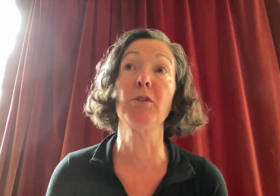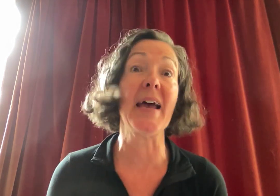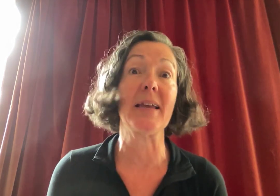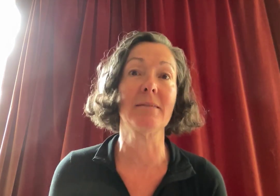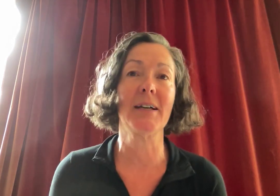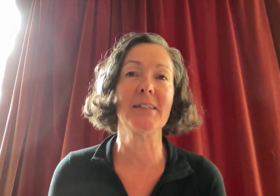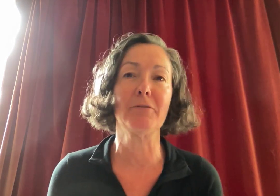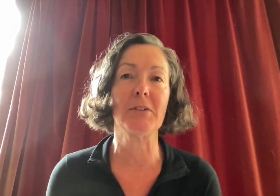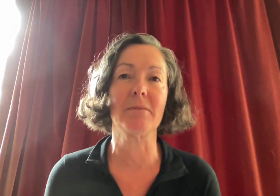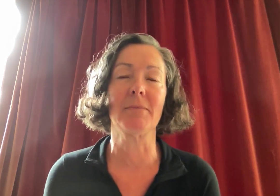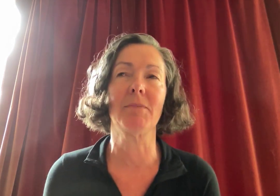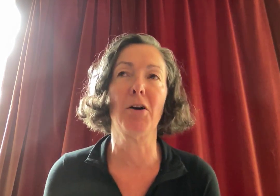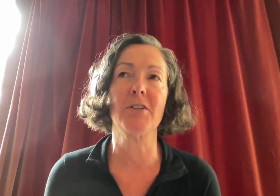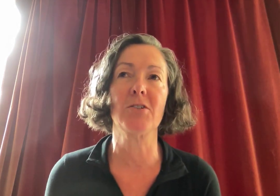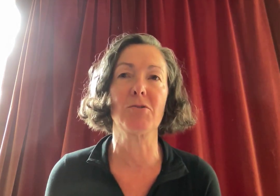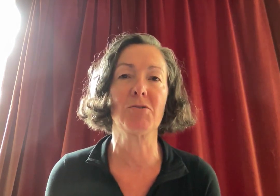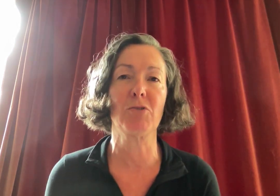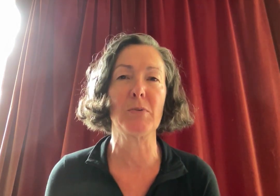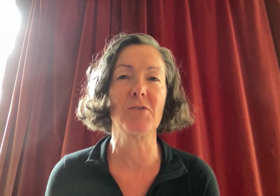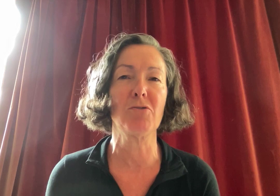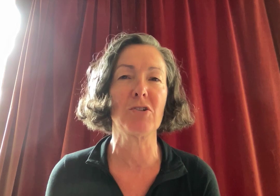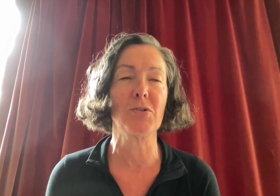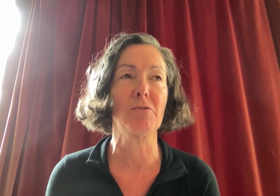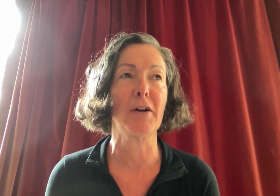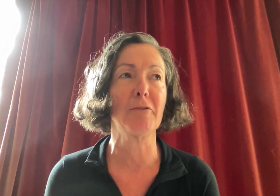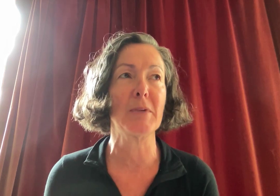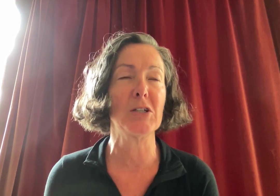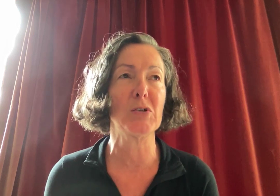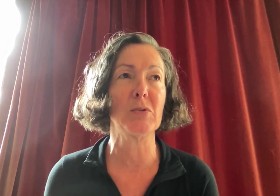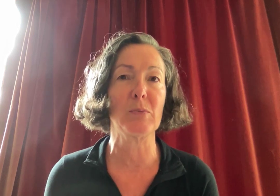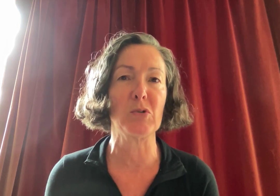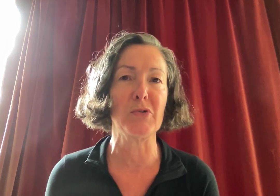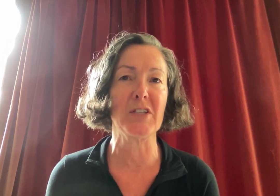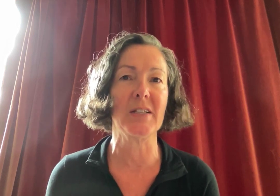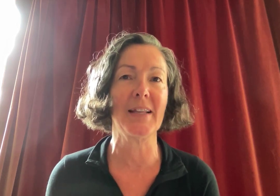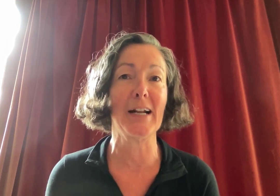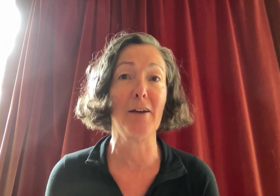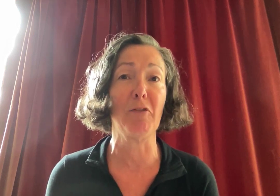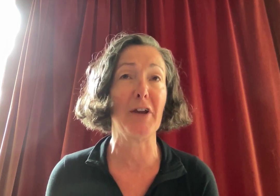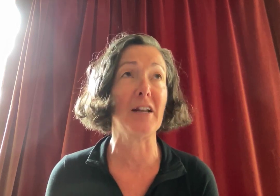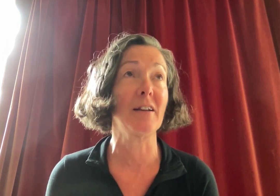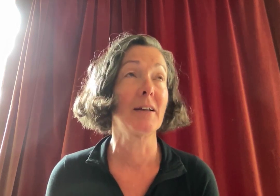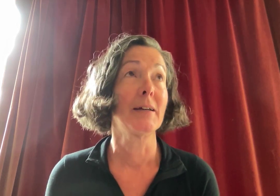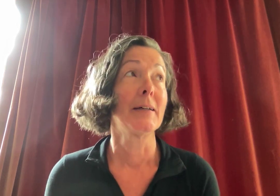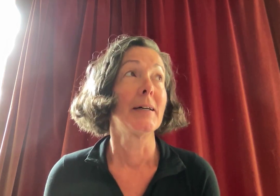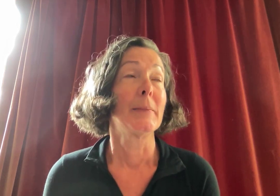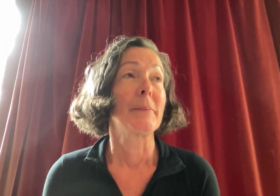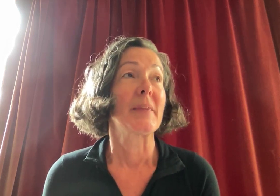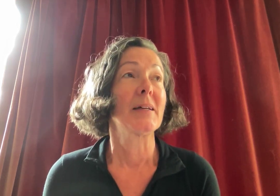day, waiting for half a dozen groups of children to arrive for me to do some stories, and then they clear off again. And